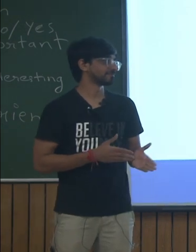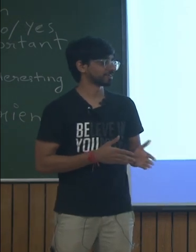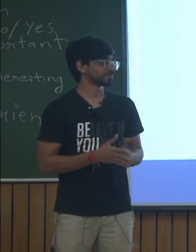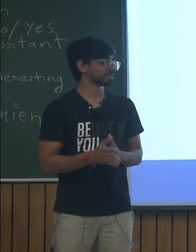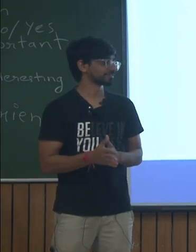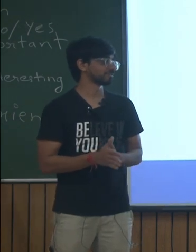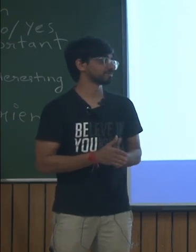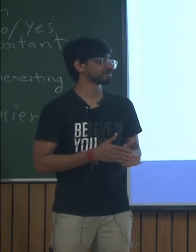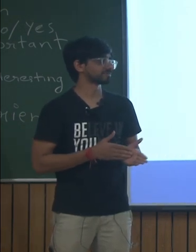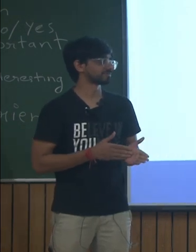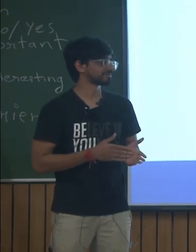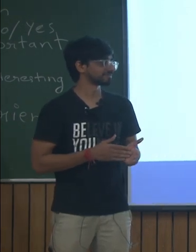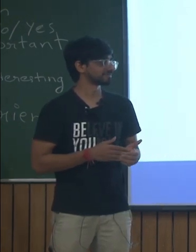What are your plans for tomorrow?